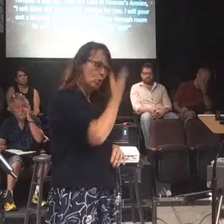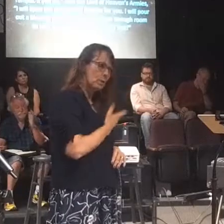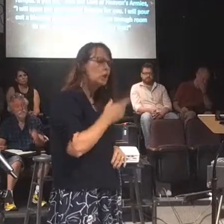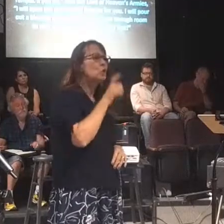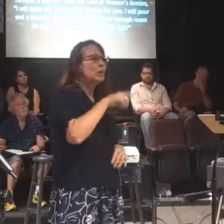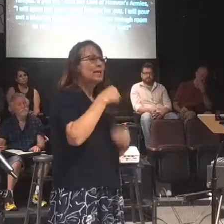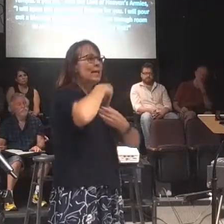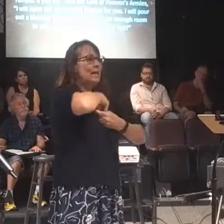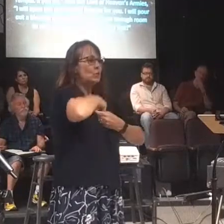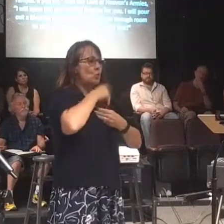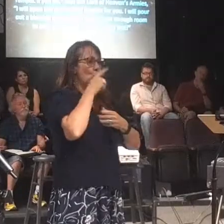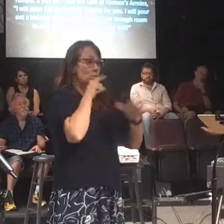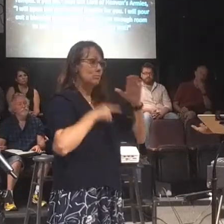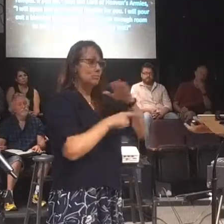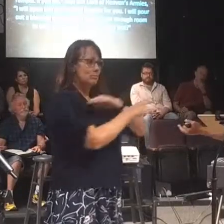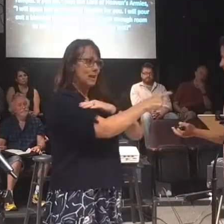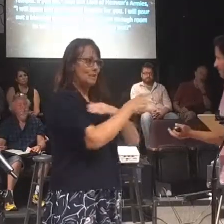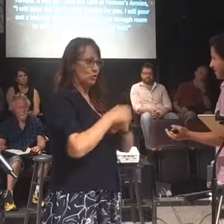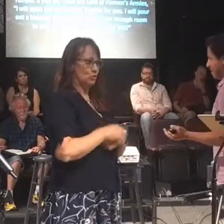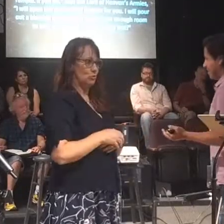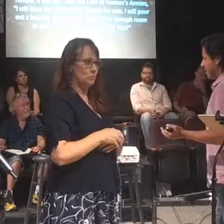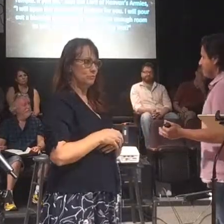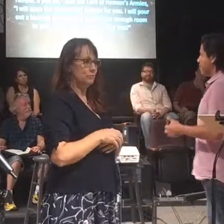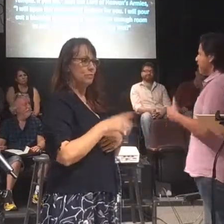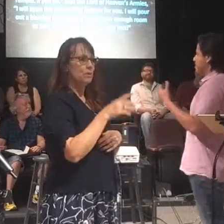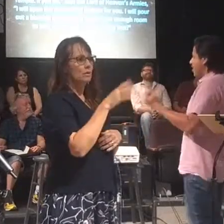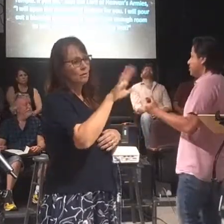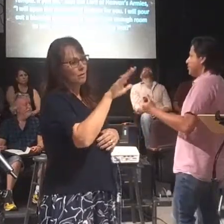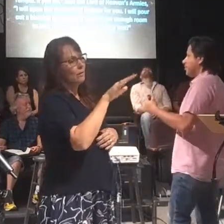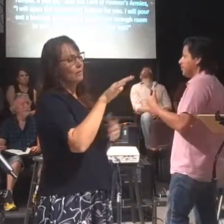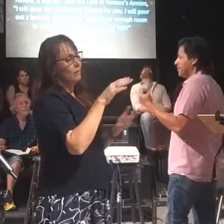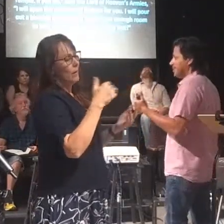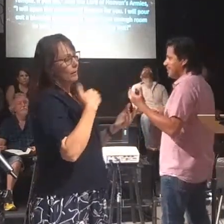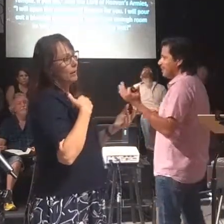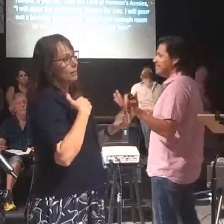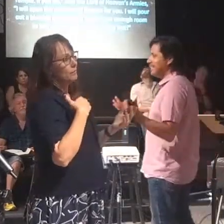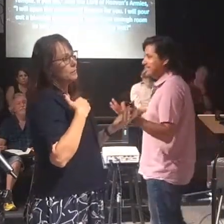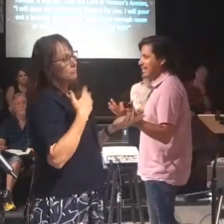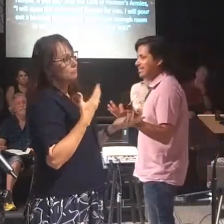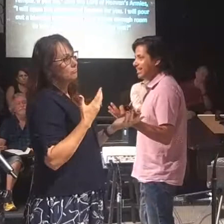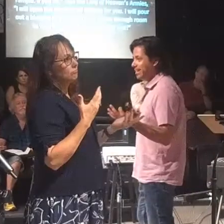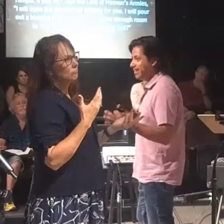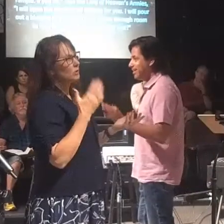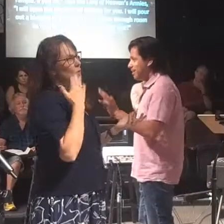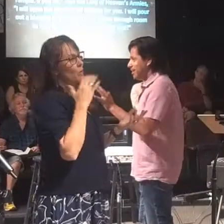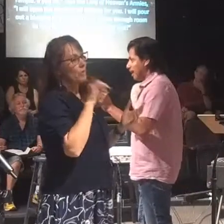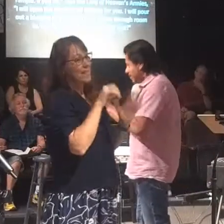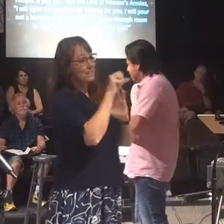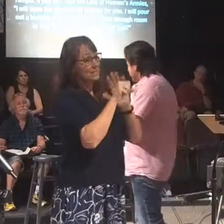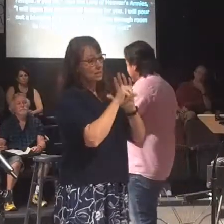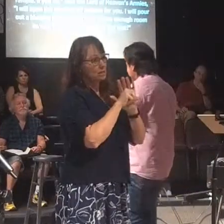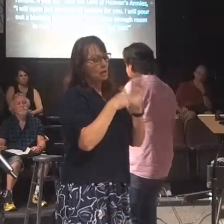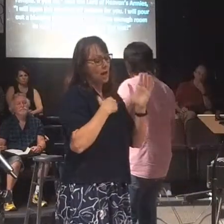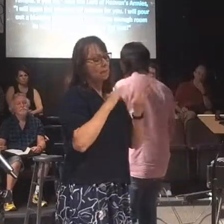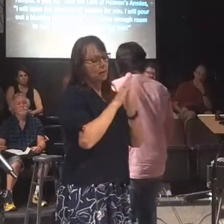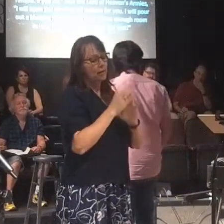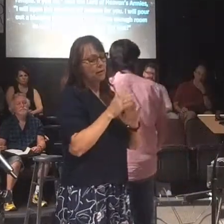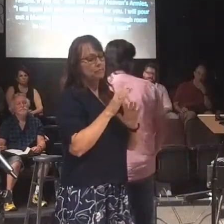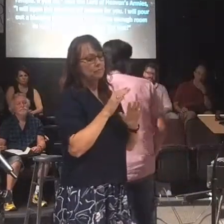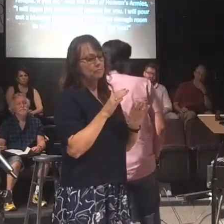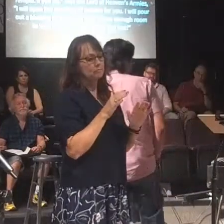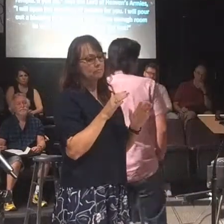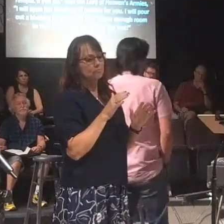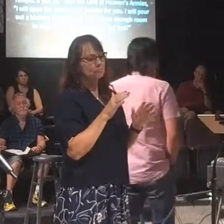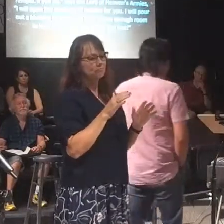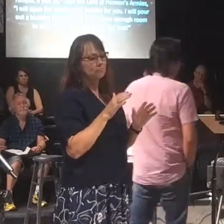I've been a fan of midlife crises ever since. Like, everyone I talk to who is in that season, I say, "Have you had a midlife crisis?" You